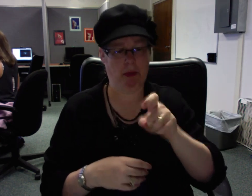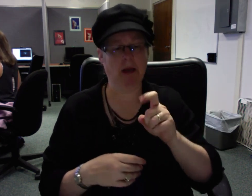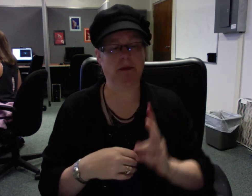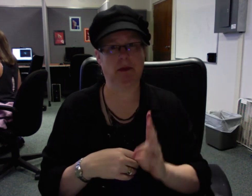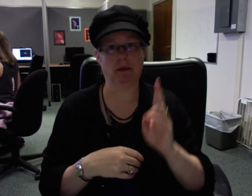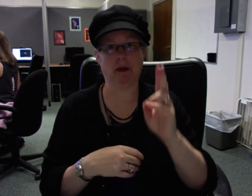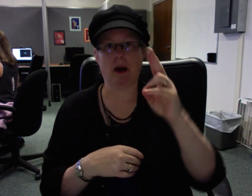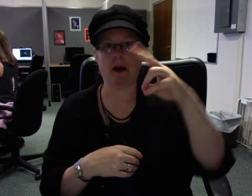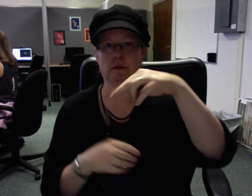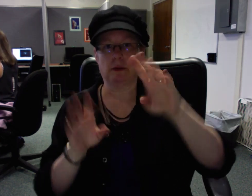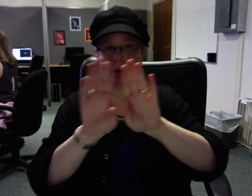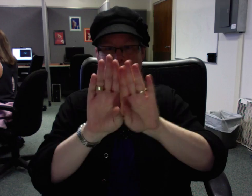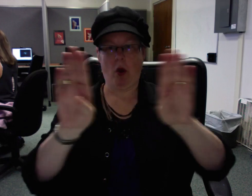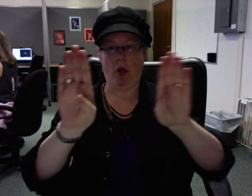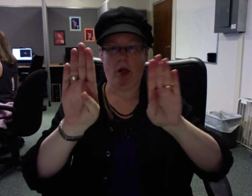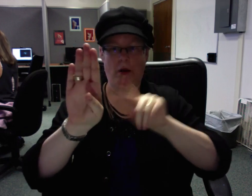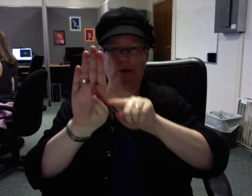But we'll let Mr. Jones worry about that later.